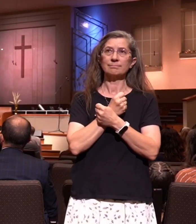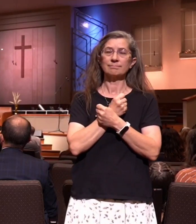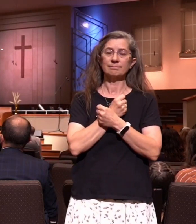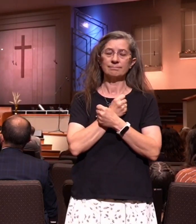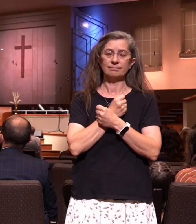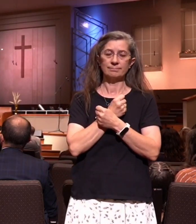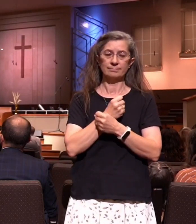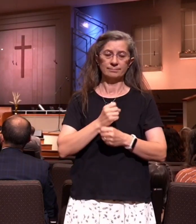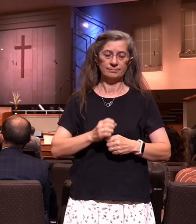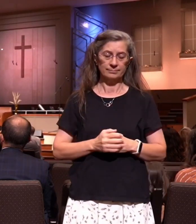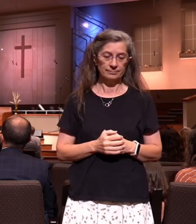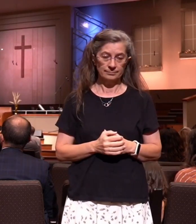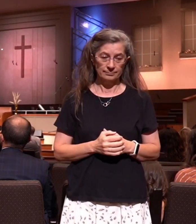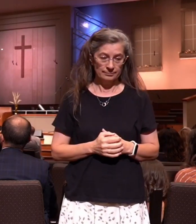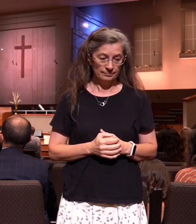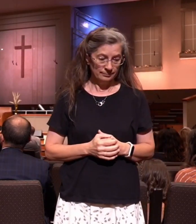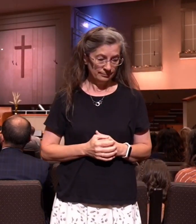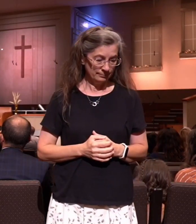all.